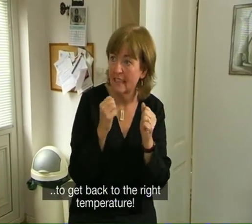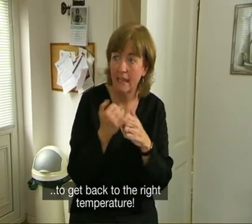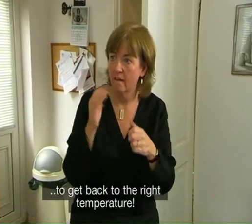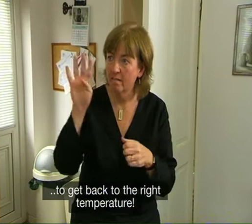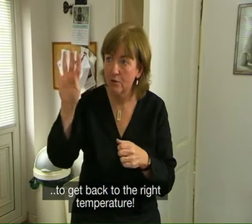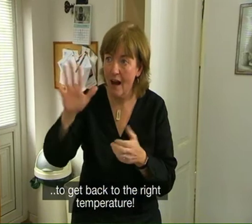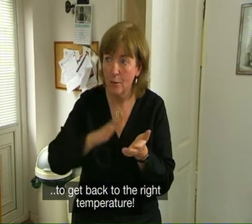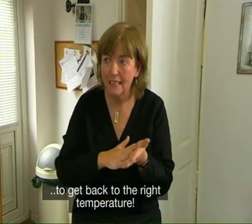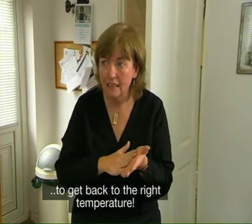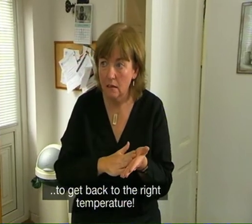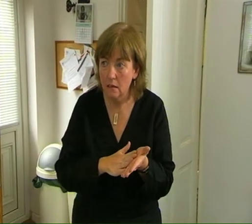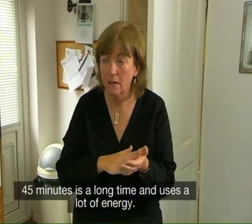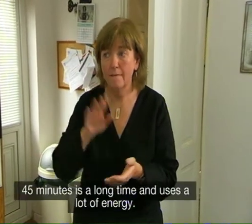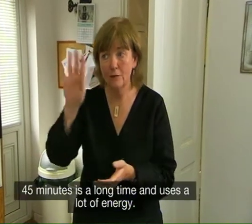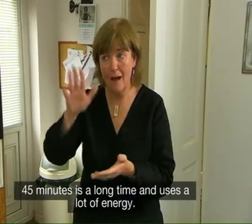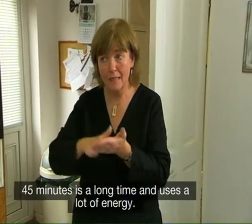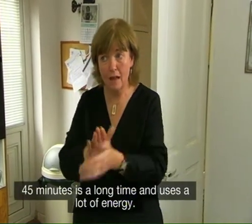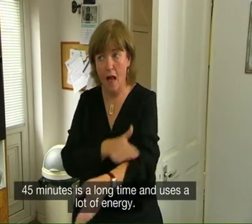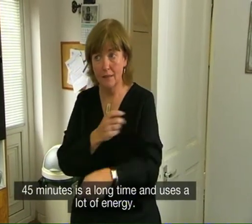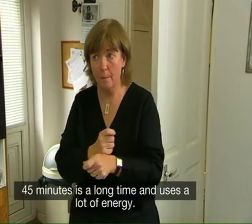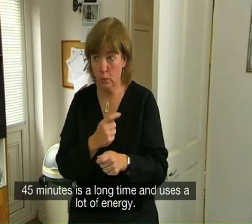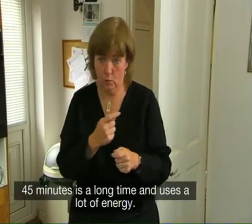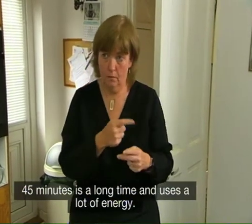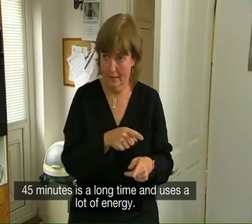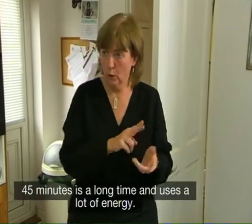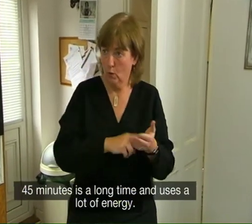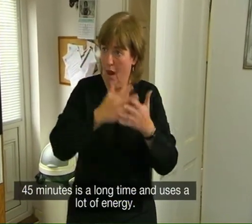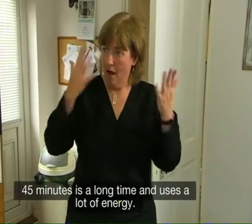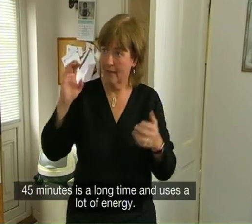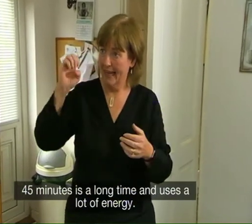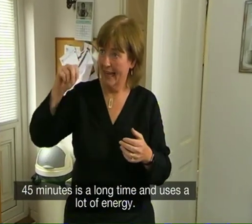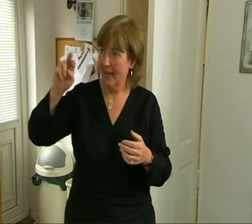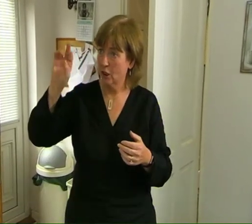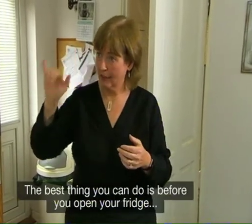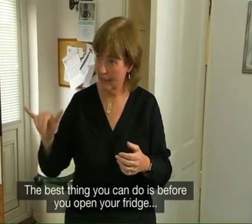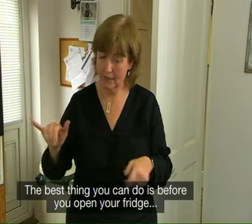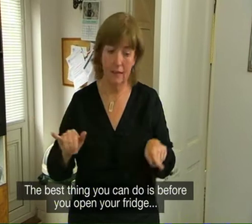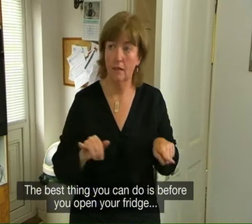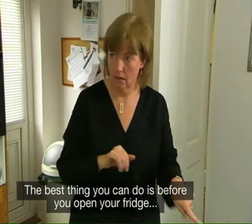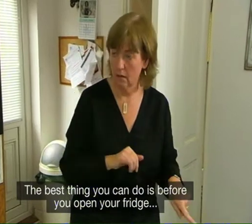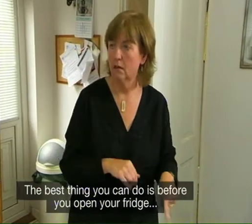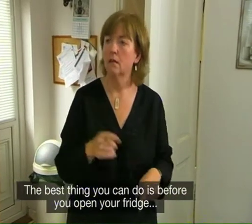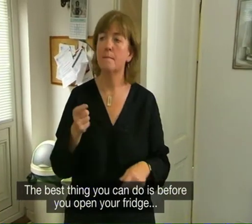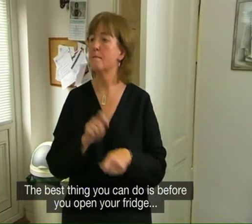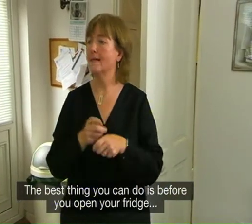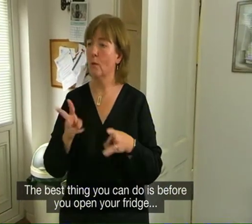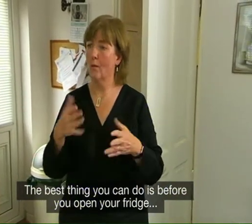right temperature. 45 minutes is a long time and uses a lot of energy. The best thing you can do is before you open the